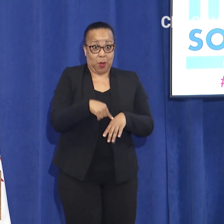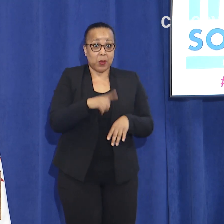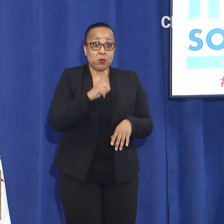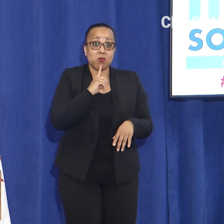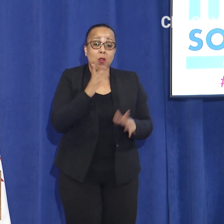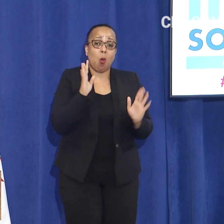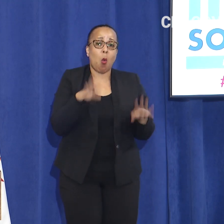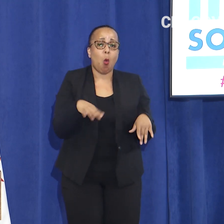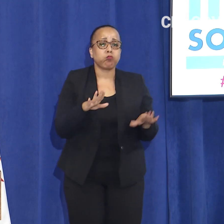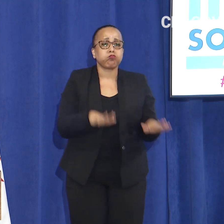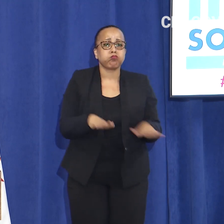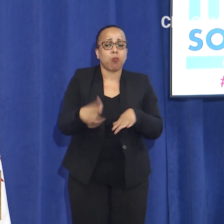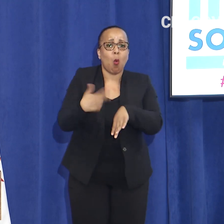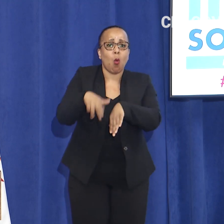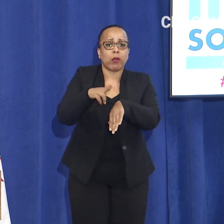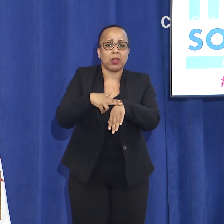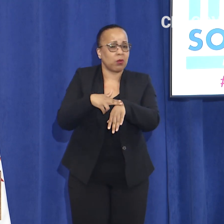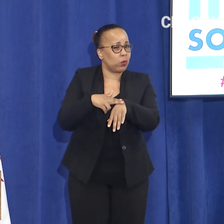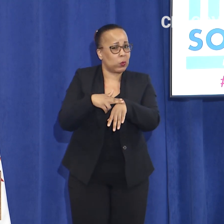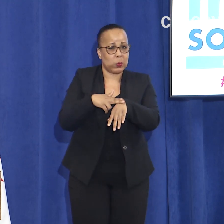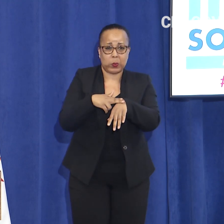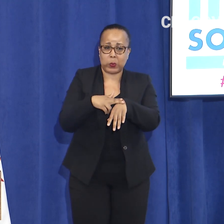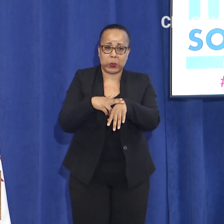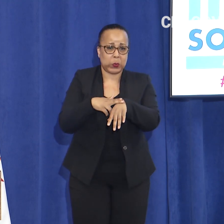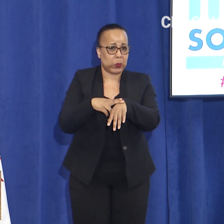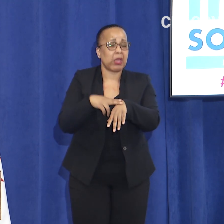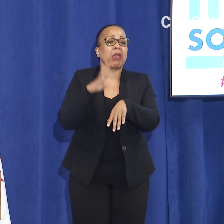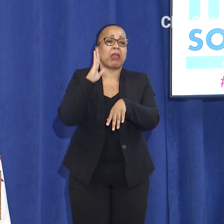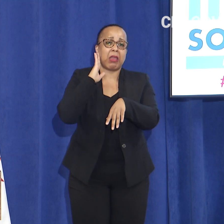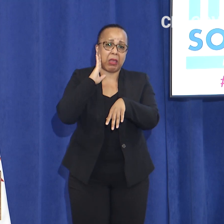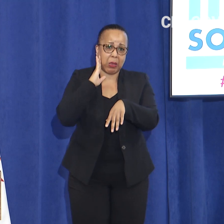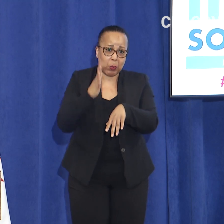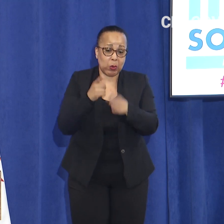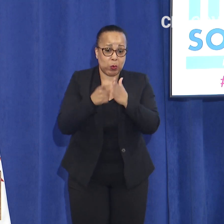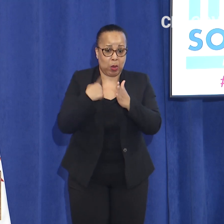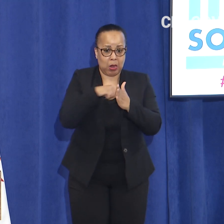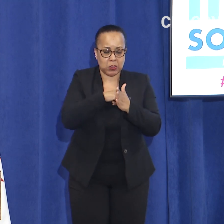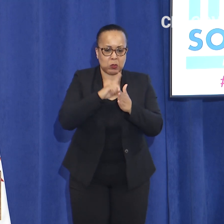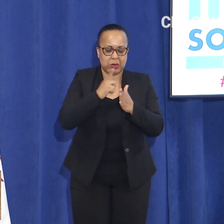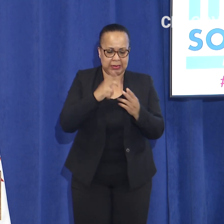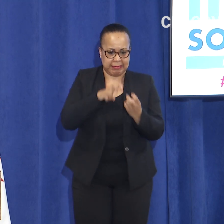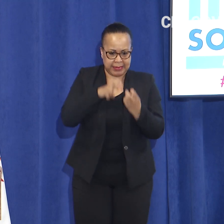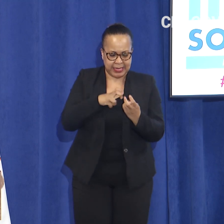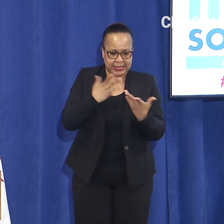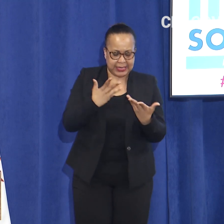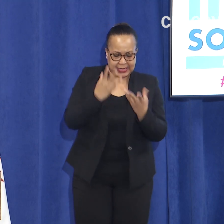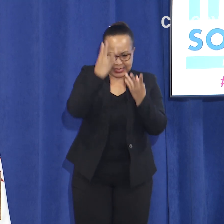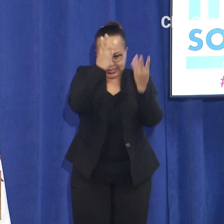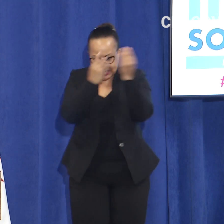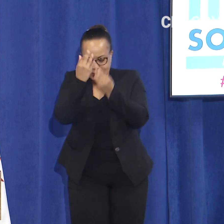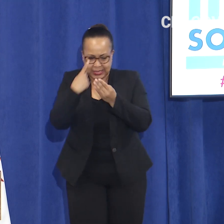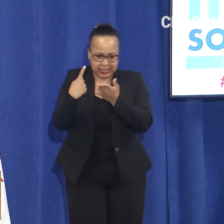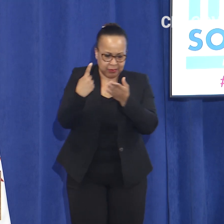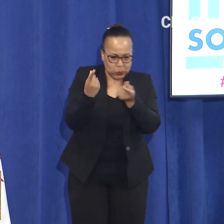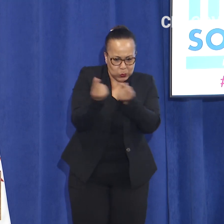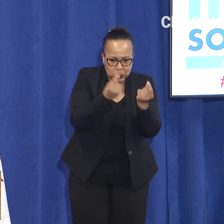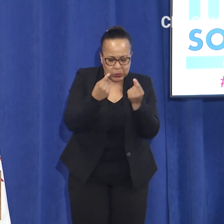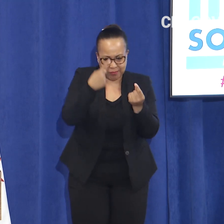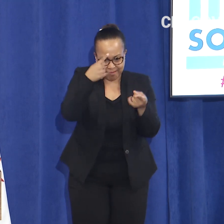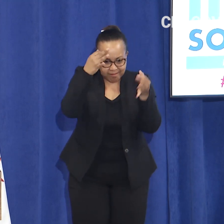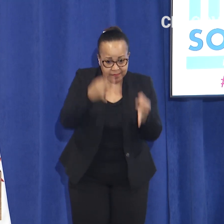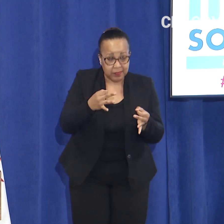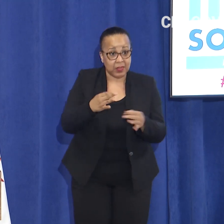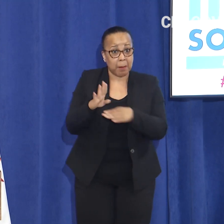ordinary, and it will continue to require us to make some very difficult decisions. Our businesses